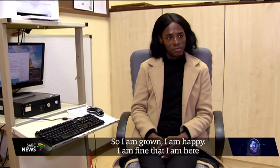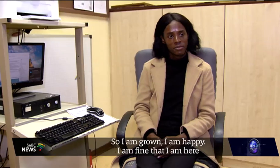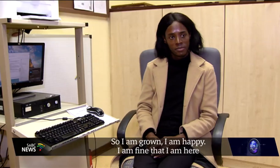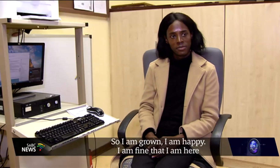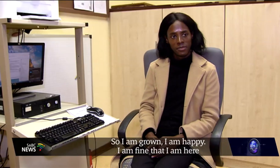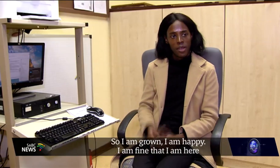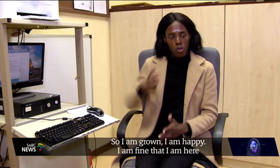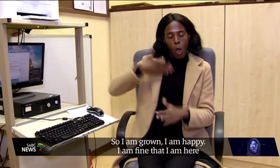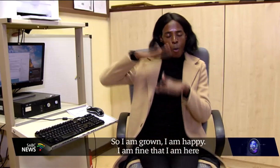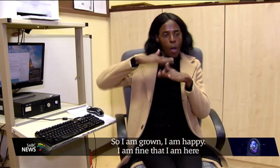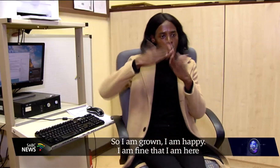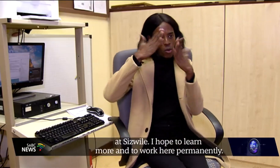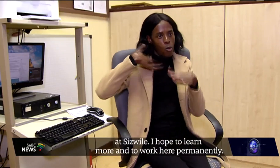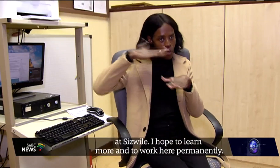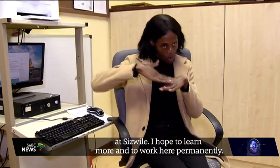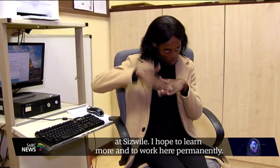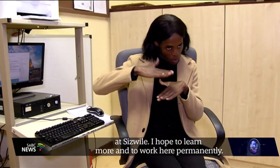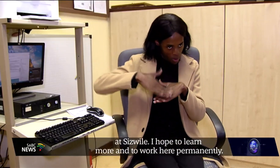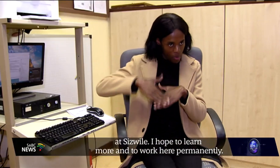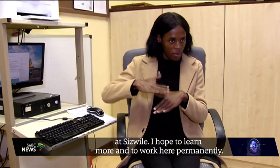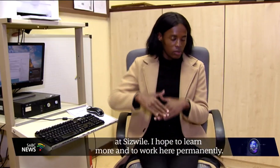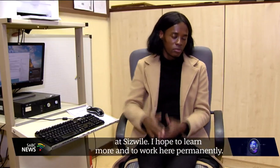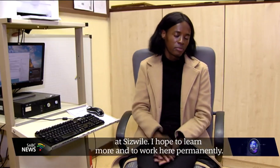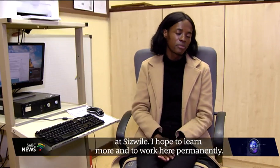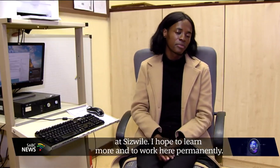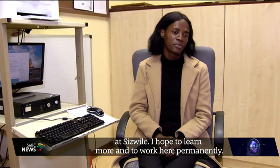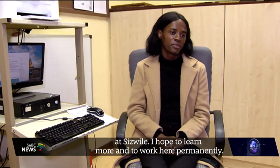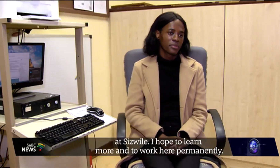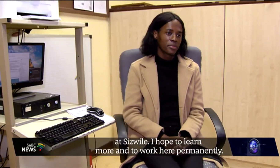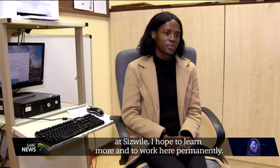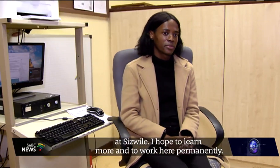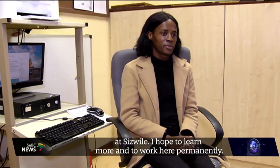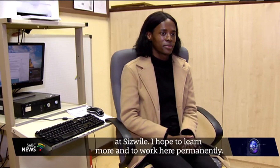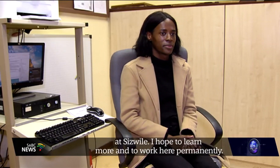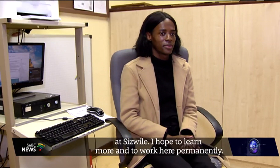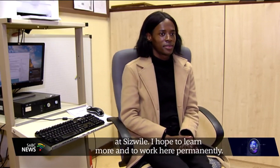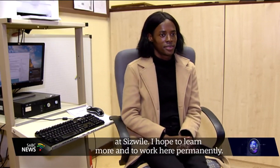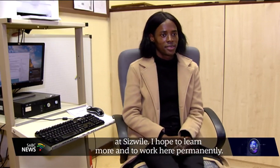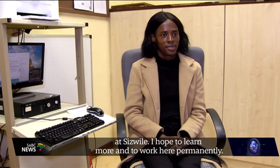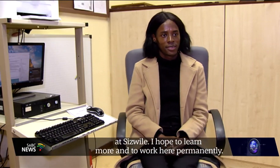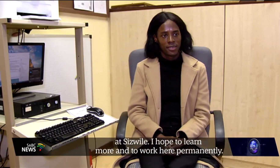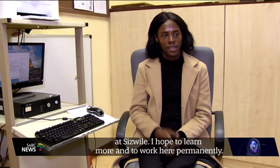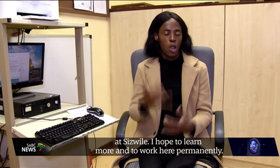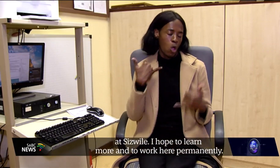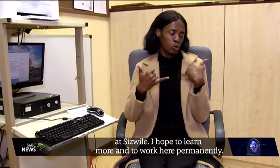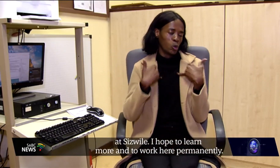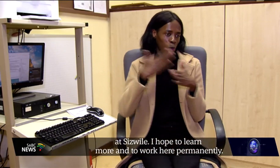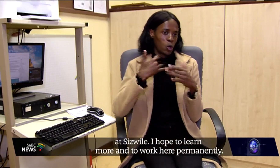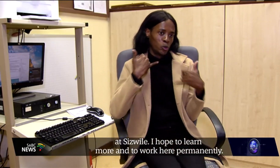fine that I'm here at Sizwela. Yeah, I hope to learn more, to work here permanently. In other words,